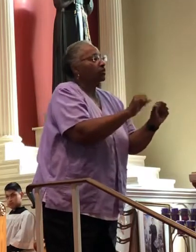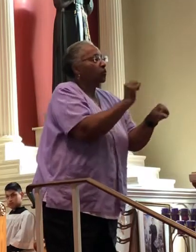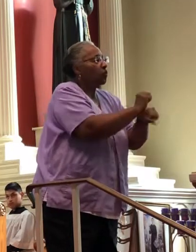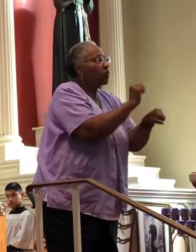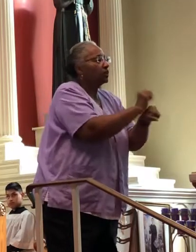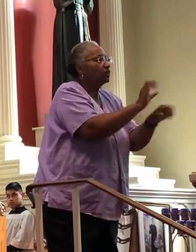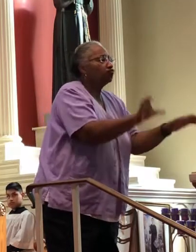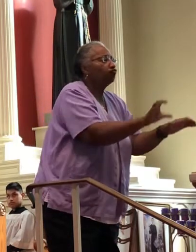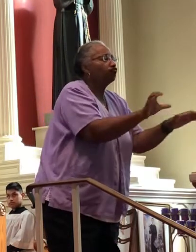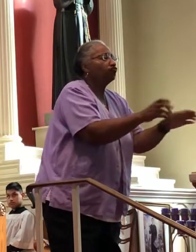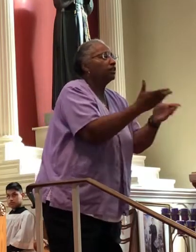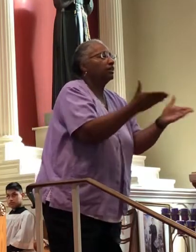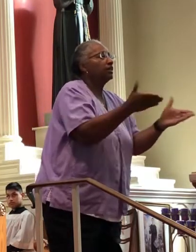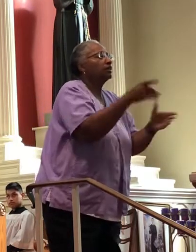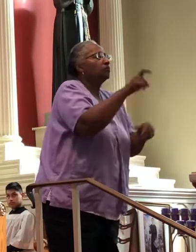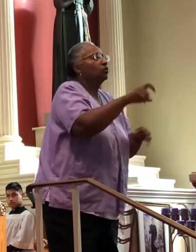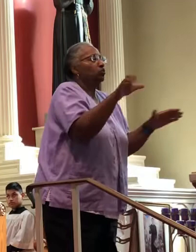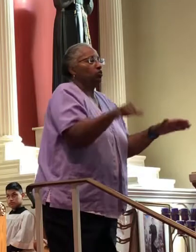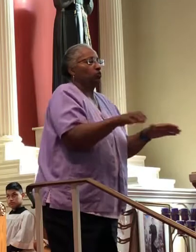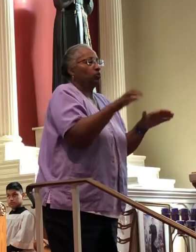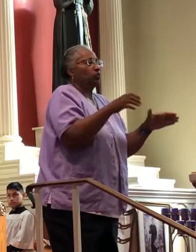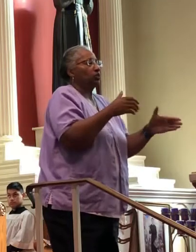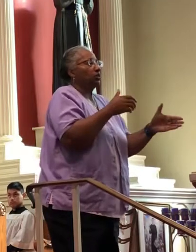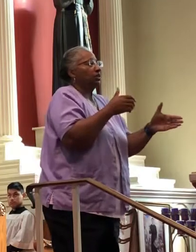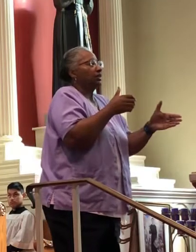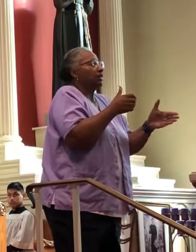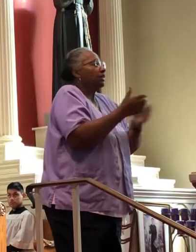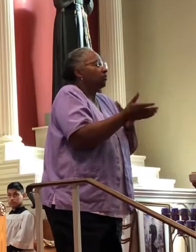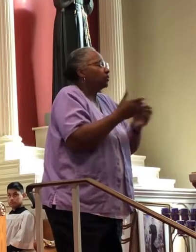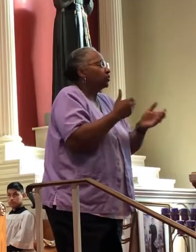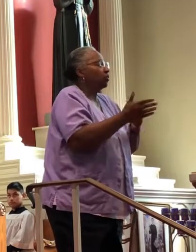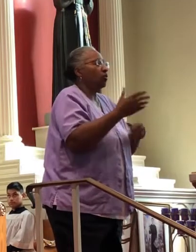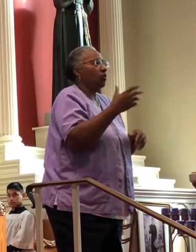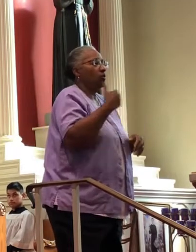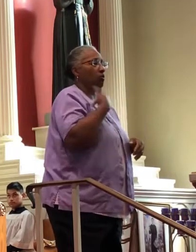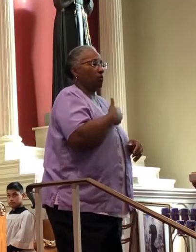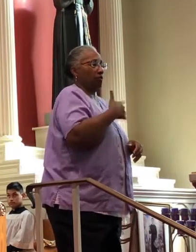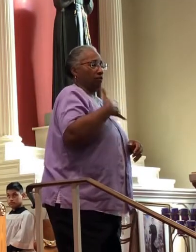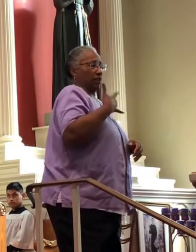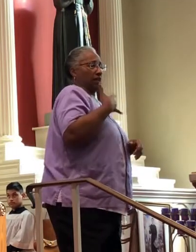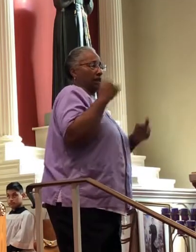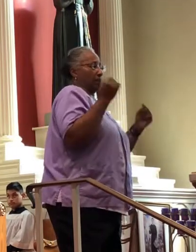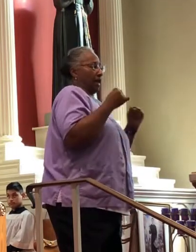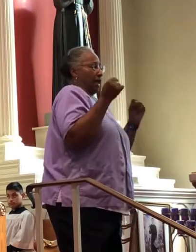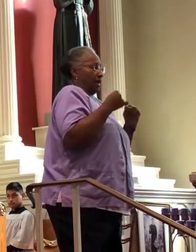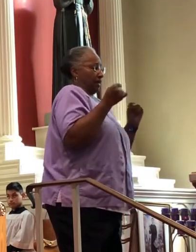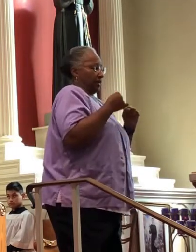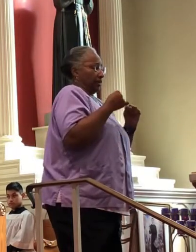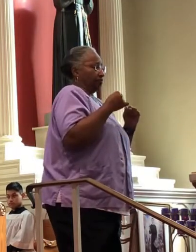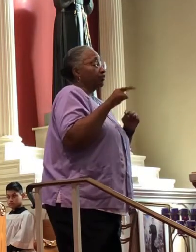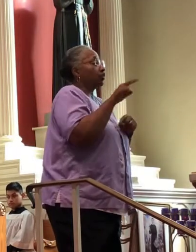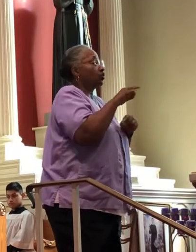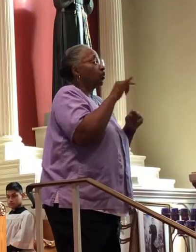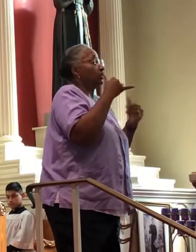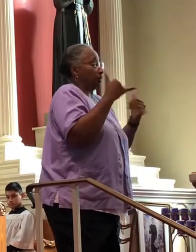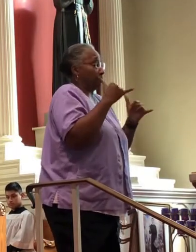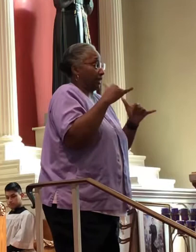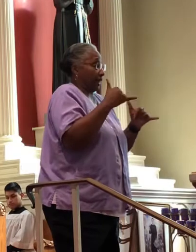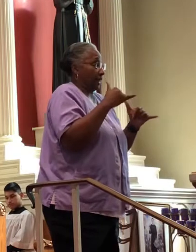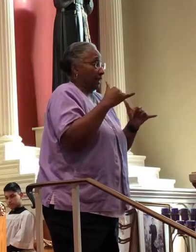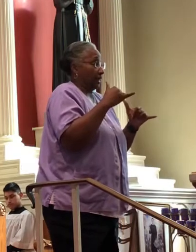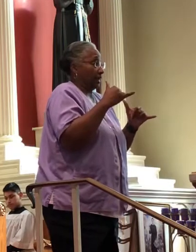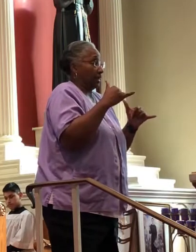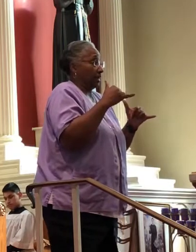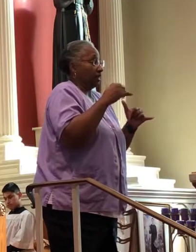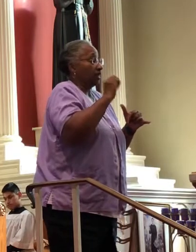the things that we're supposed to do even when in pain. And athletes reflect a lot of that. I know that I've done a